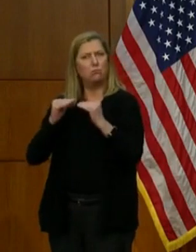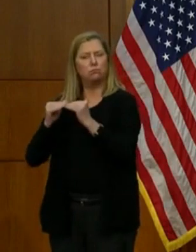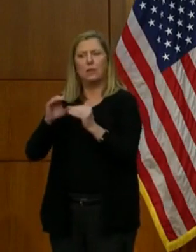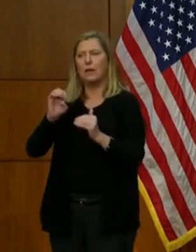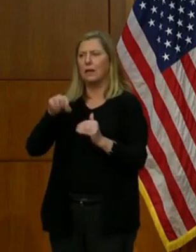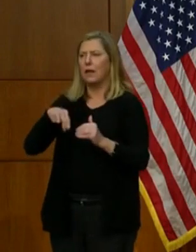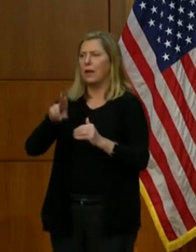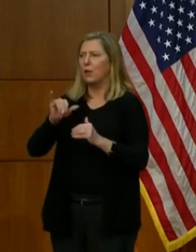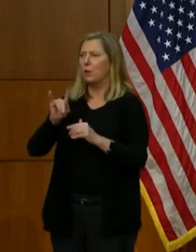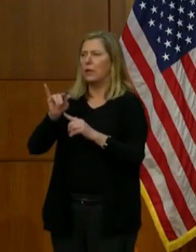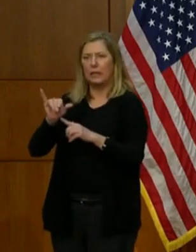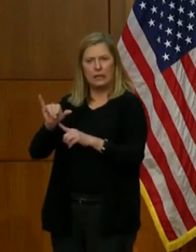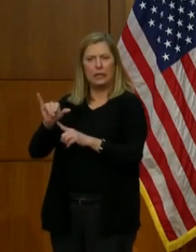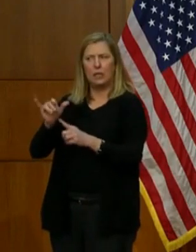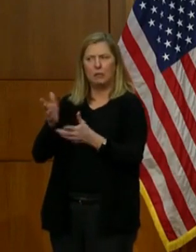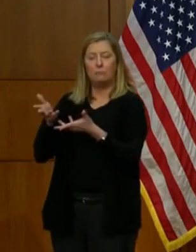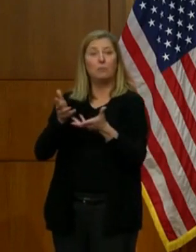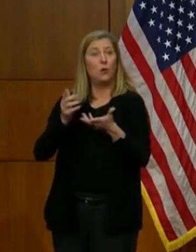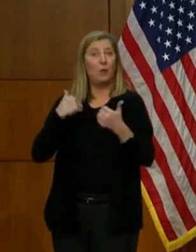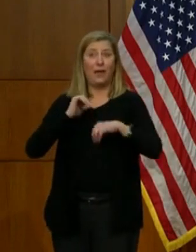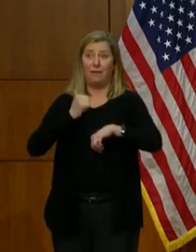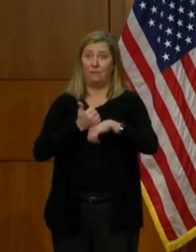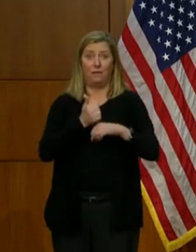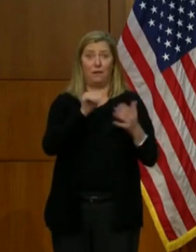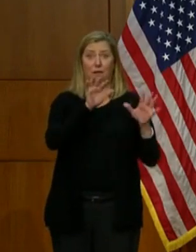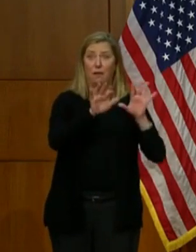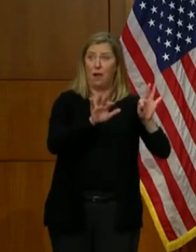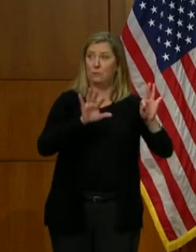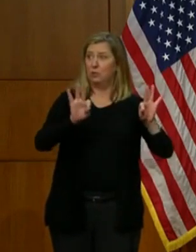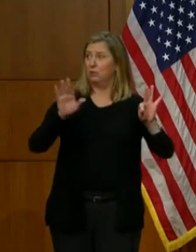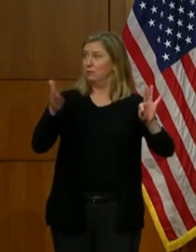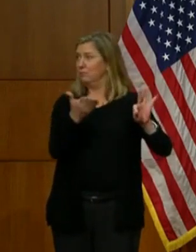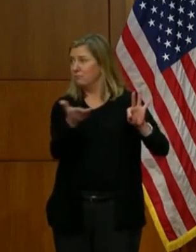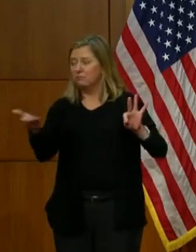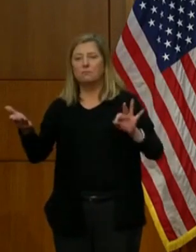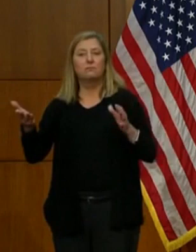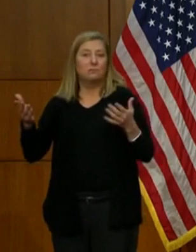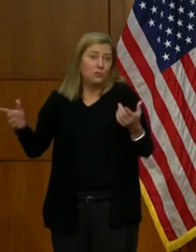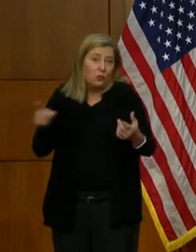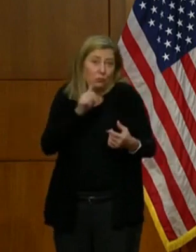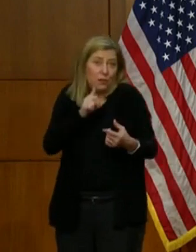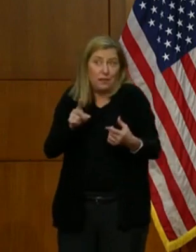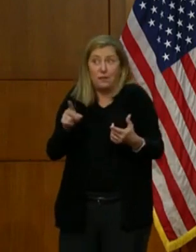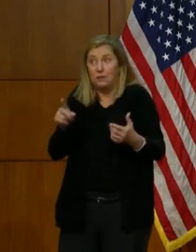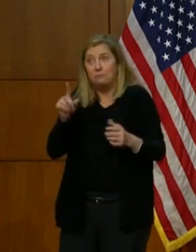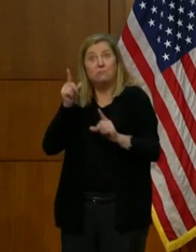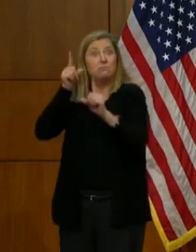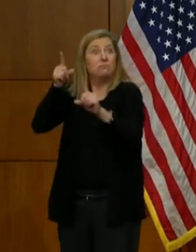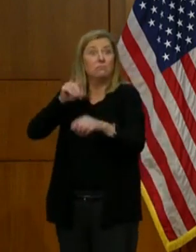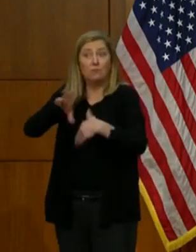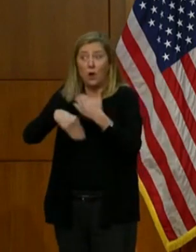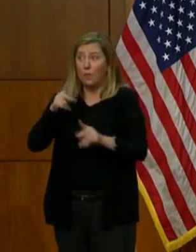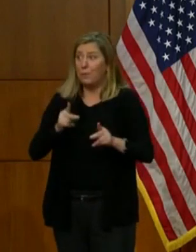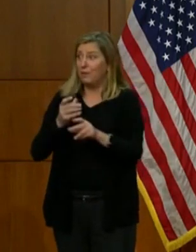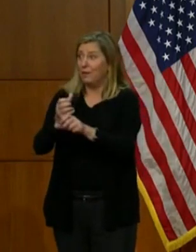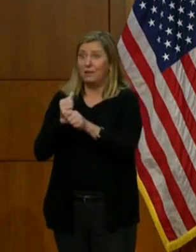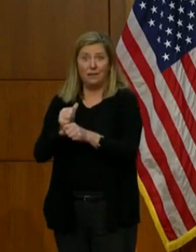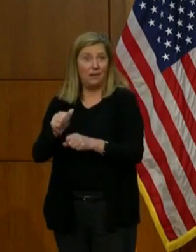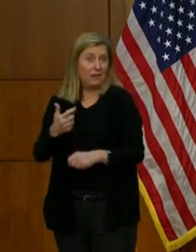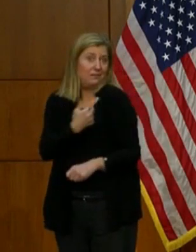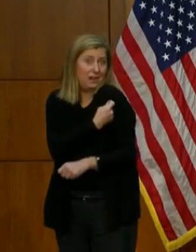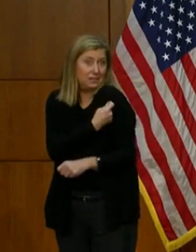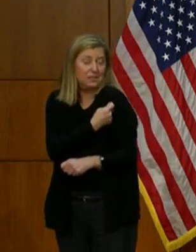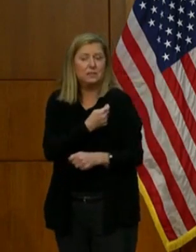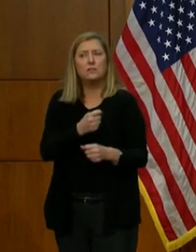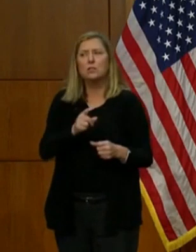but we've put all these tools in place to really, at the end of the day, get Virginians vaccinated. And I think we can be proud